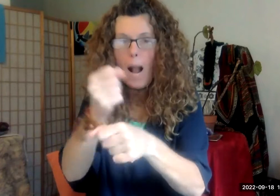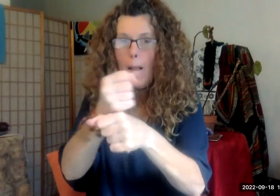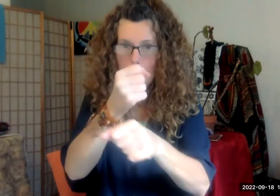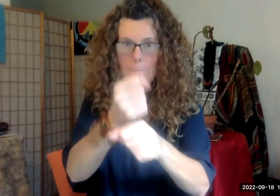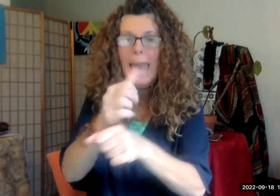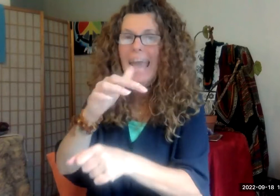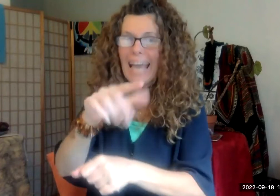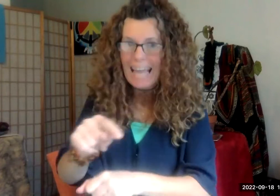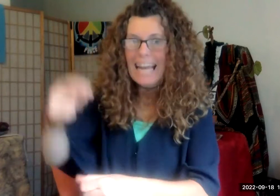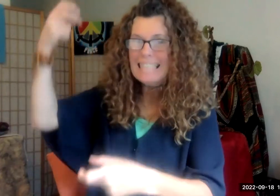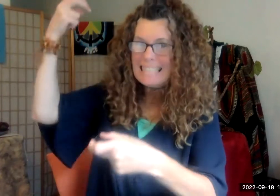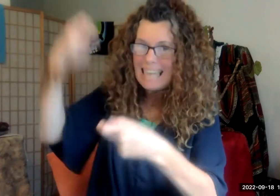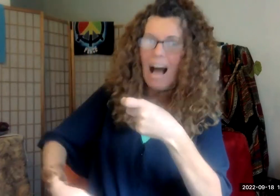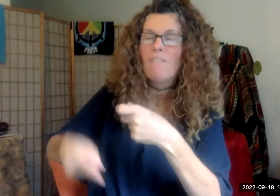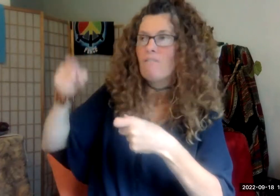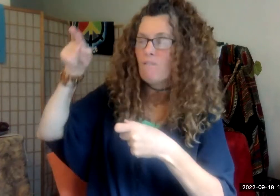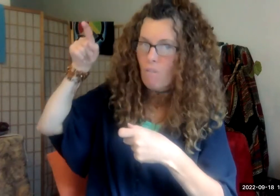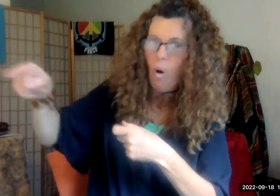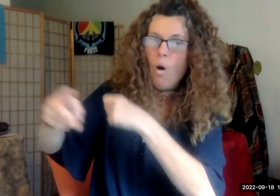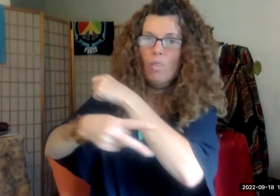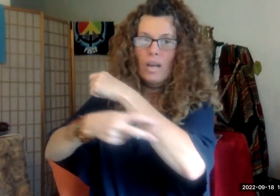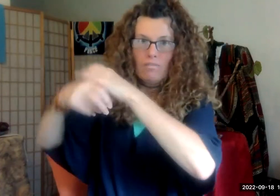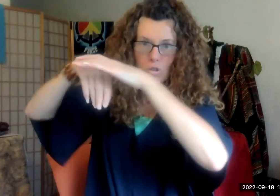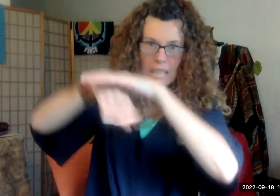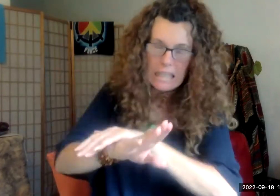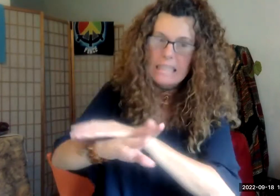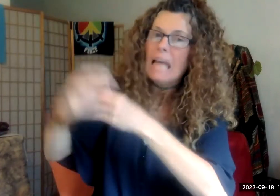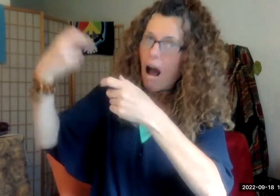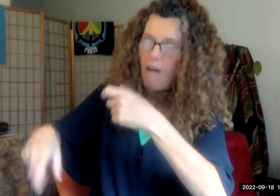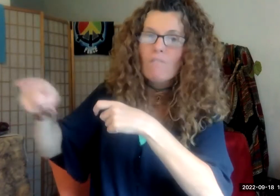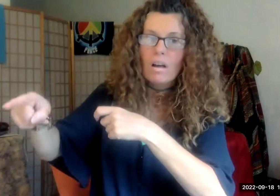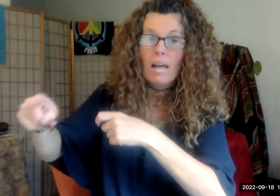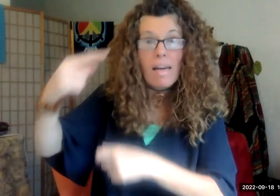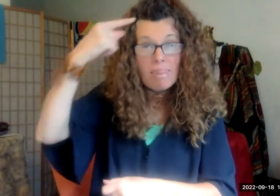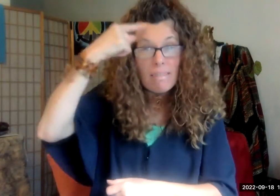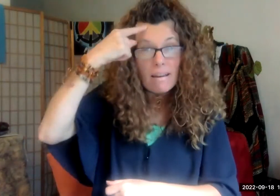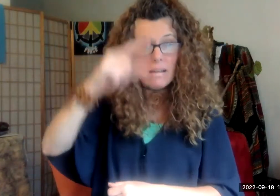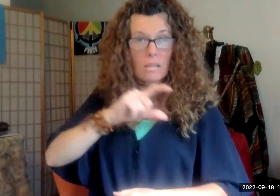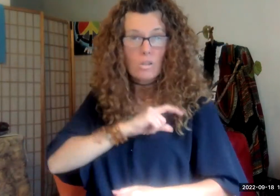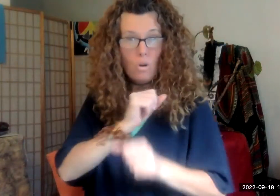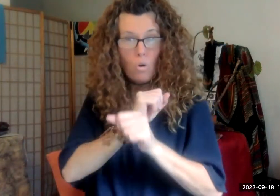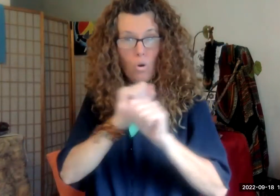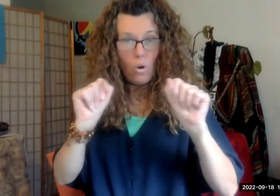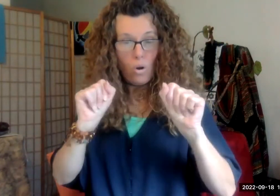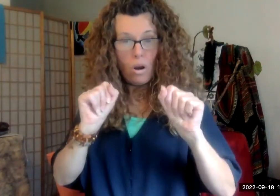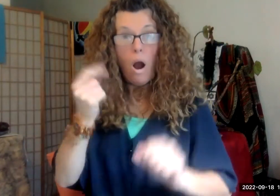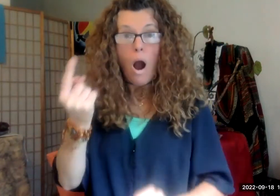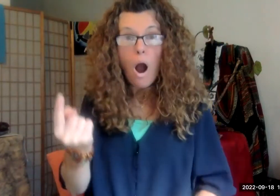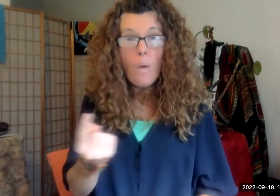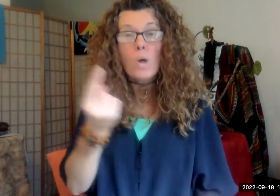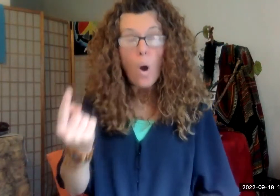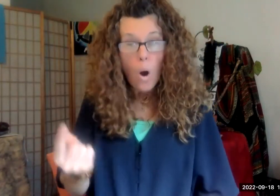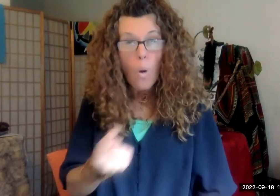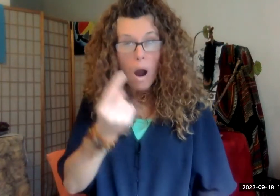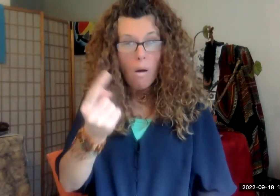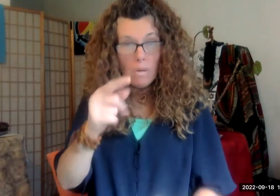for people to be able to get in. Think security. And then always, but this